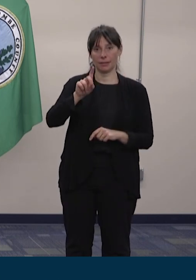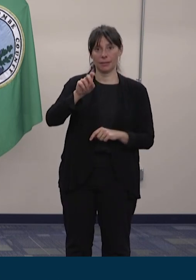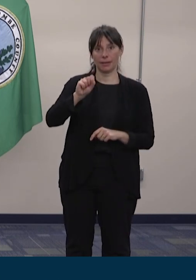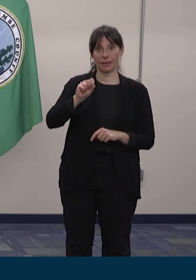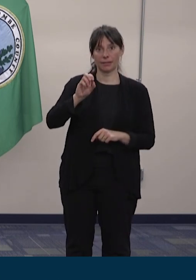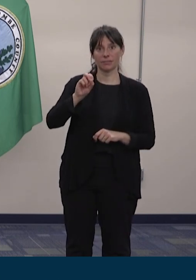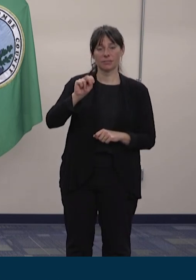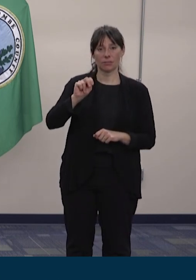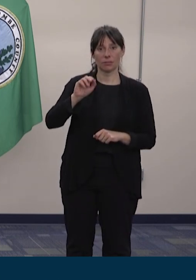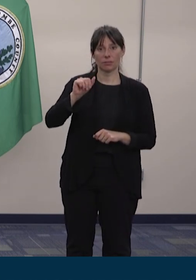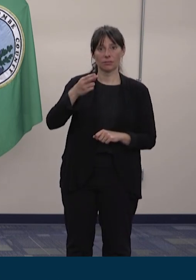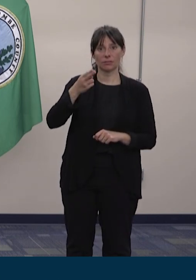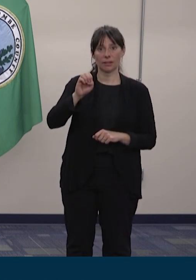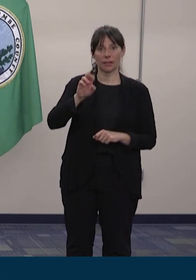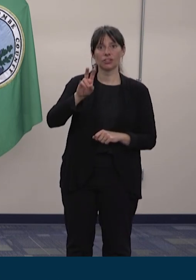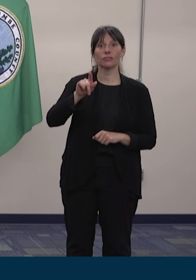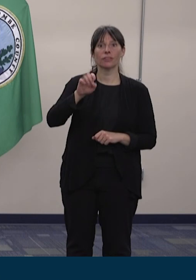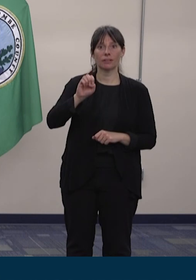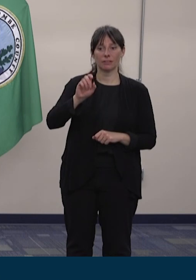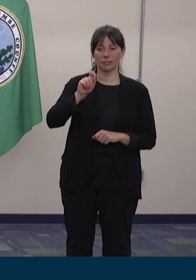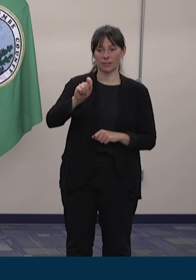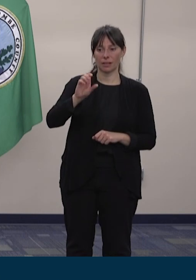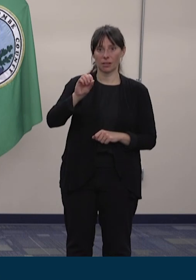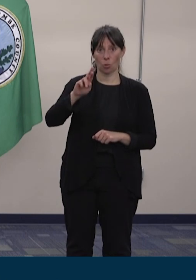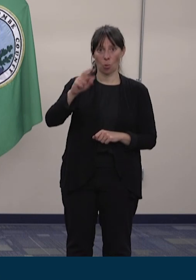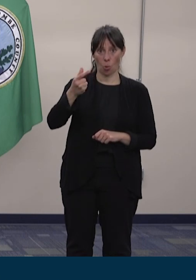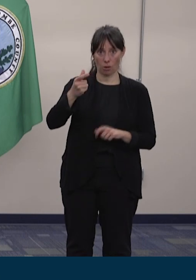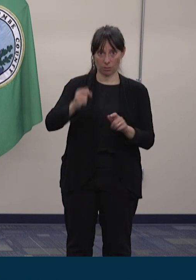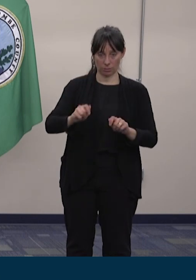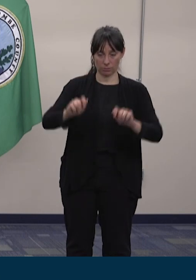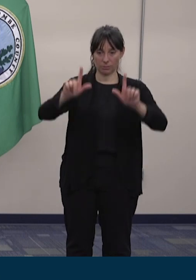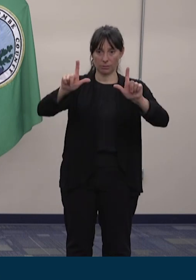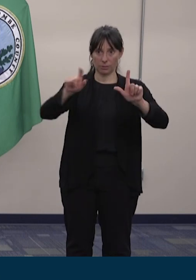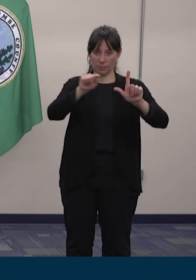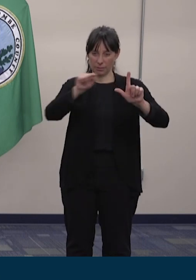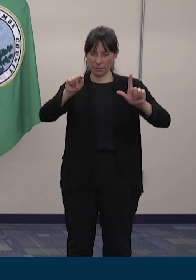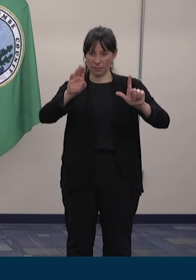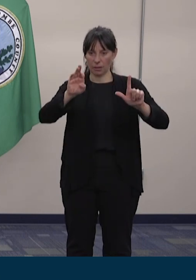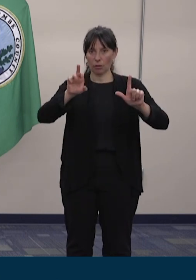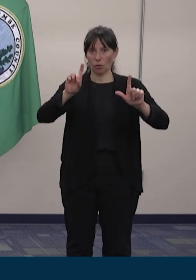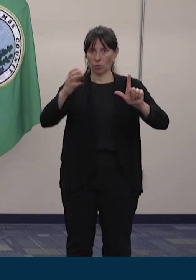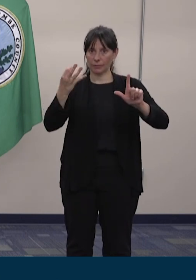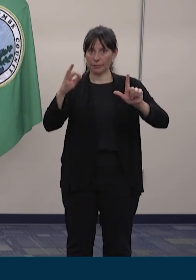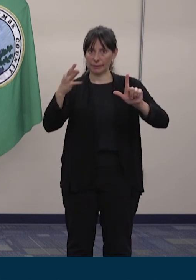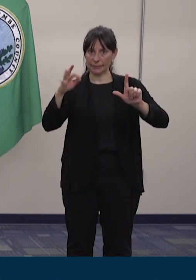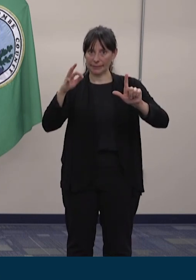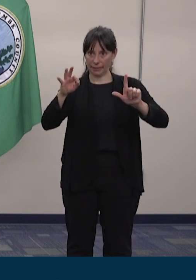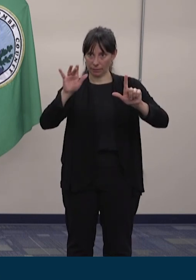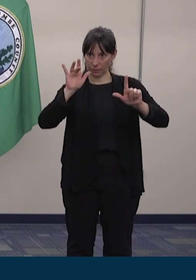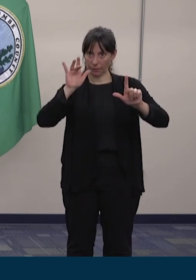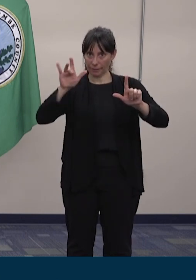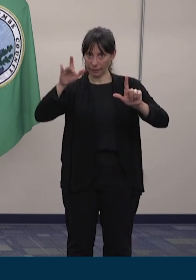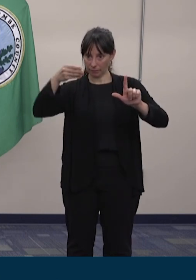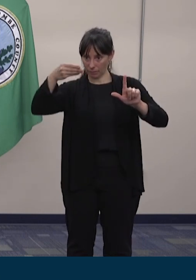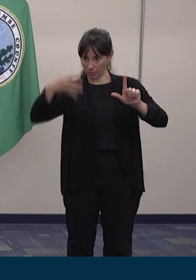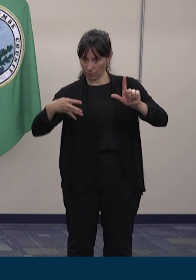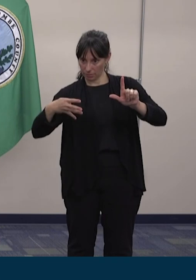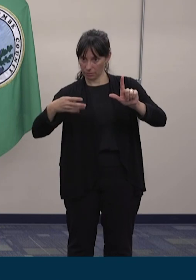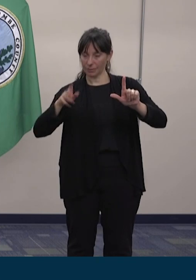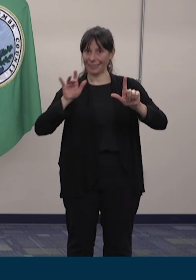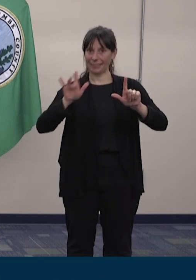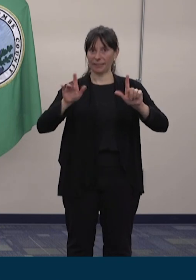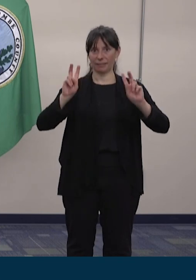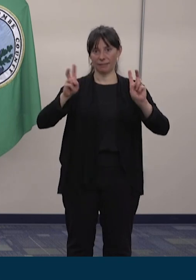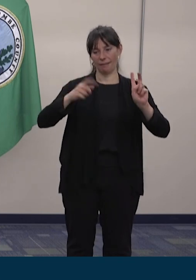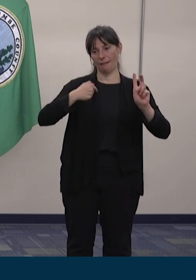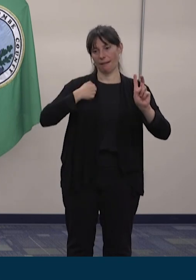handsonasheville.org handsonasheville.org and click on the y COVID-19 háganle clic page. en la página And once you're there, click COVID-19 on the I'll y give in-kind le pueden donations poner